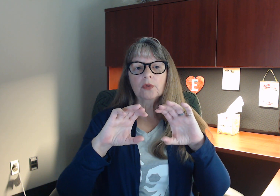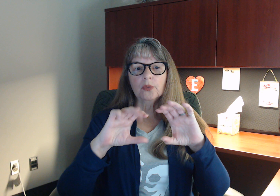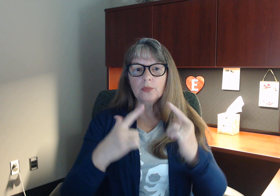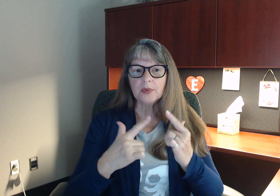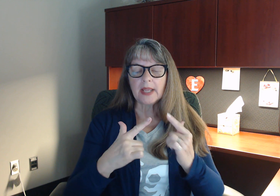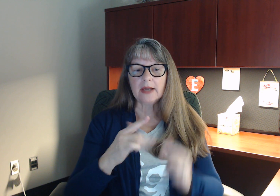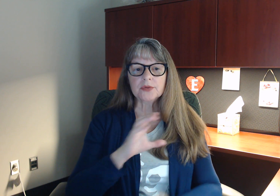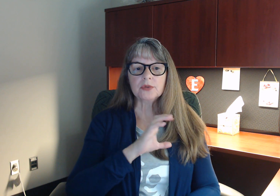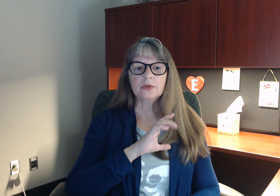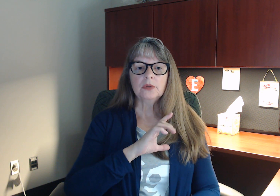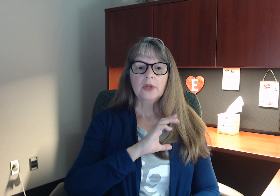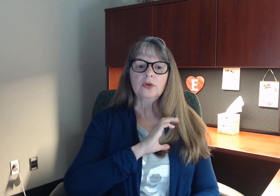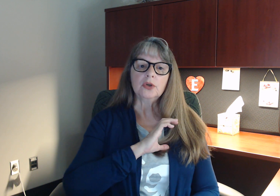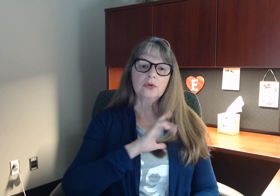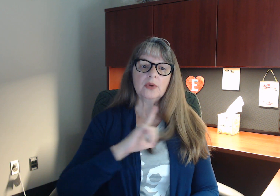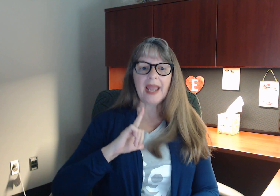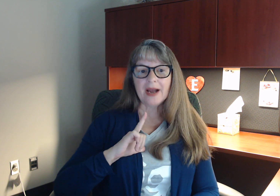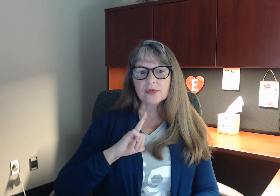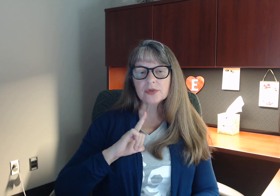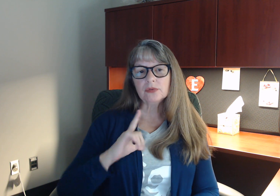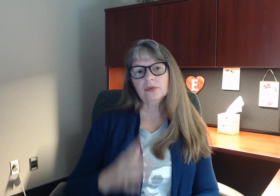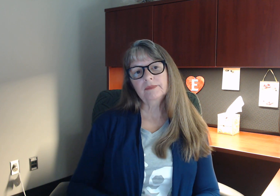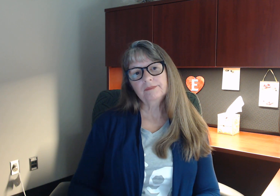group, the council. You could do council.